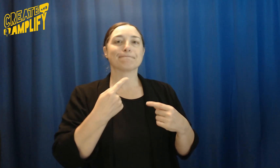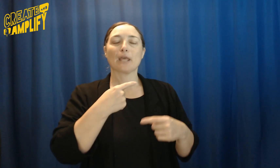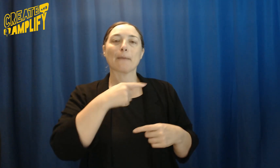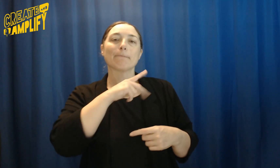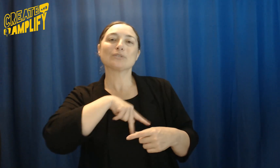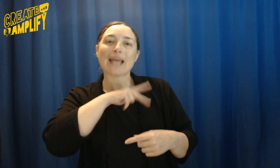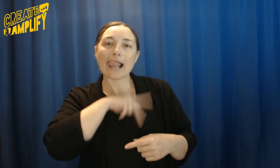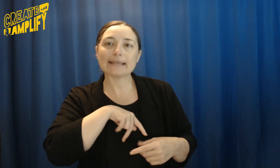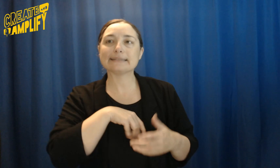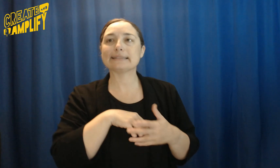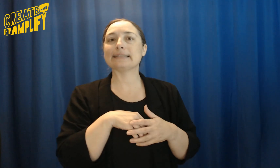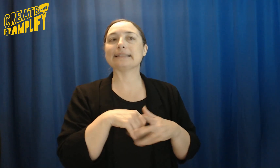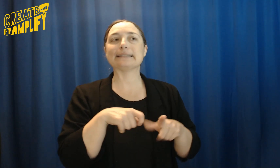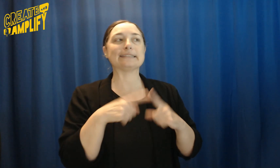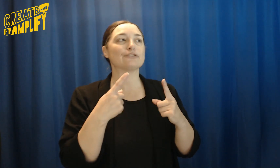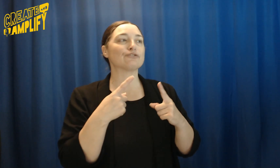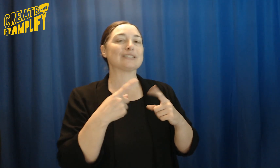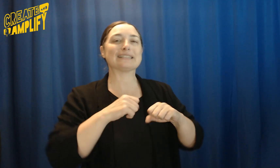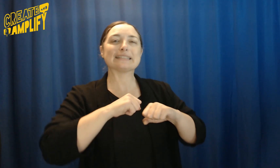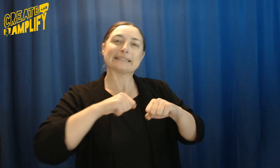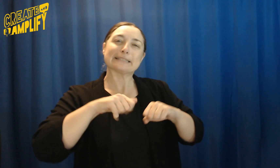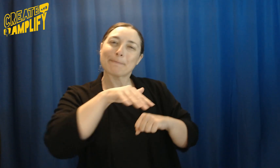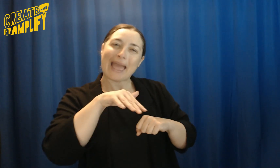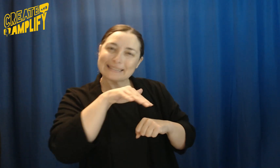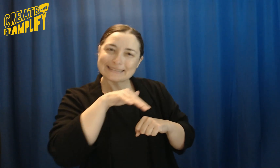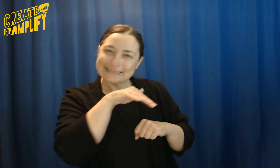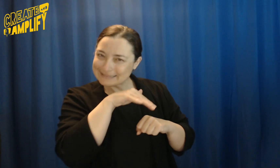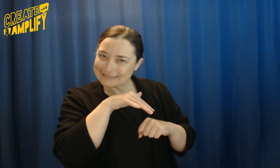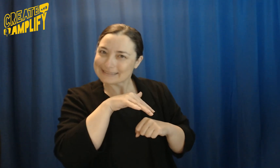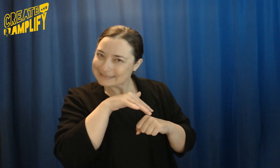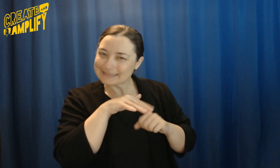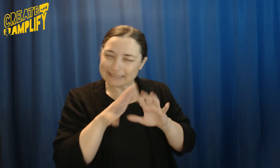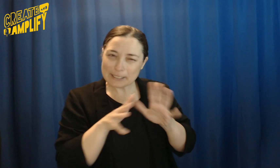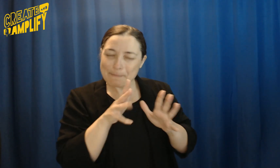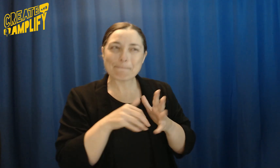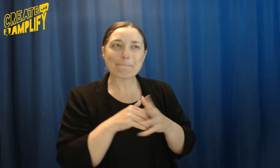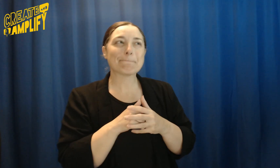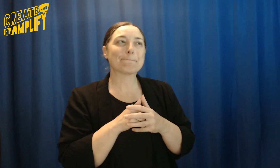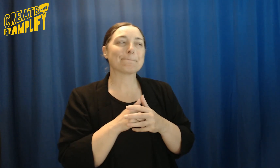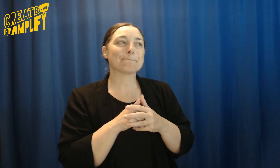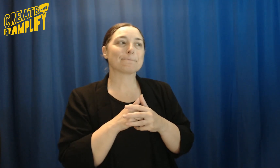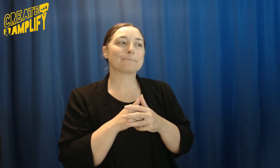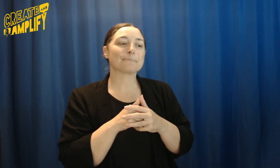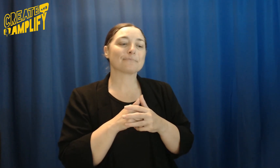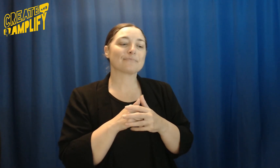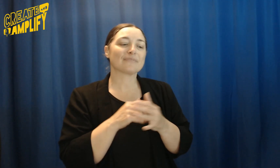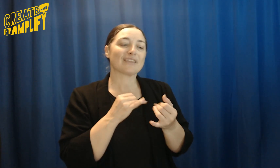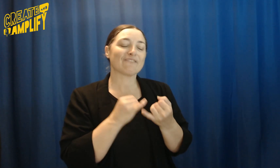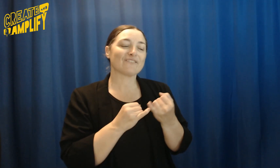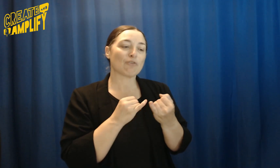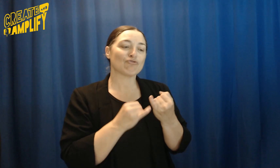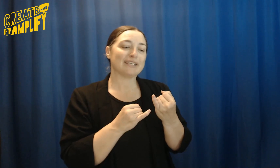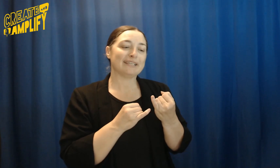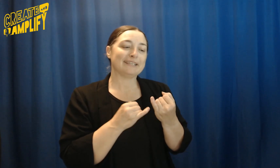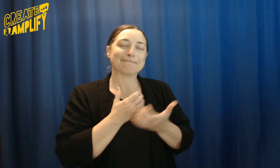they occupied in their world. And it was very comforting to have